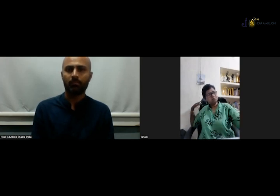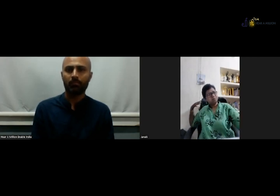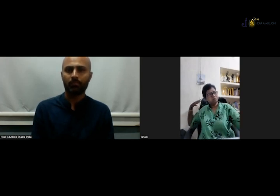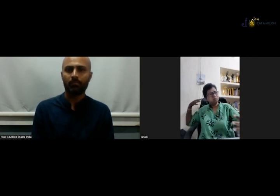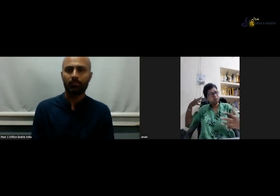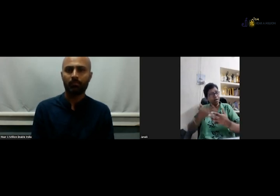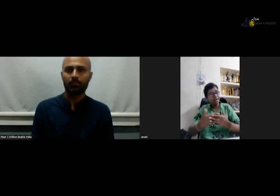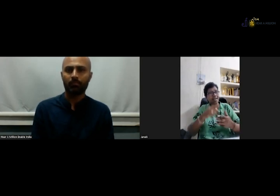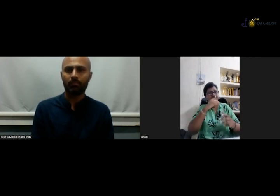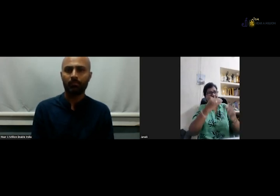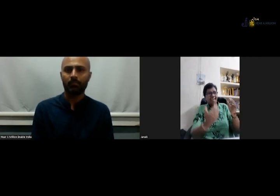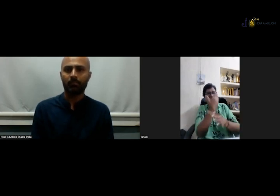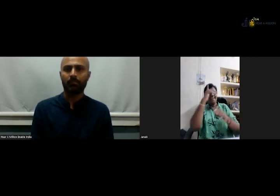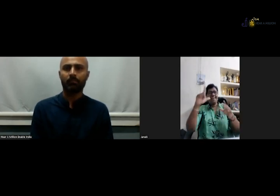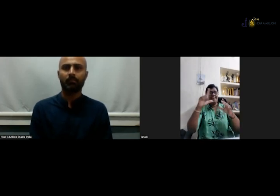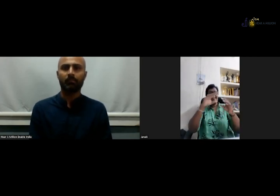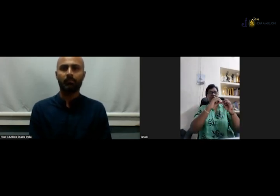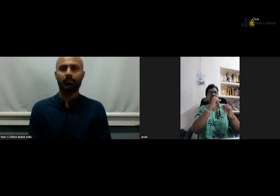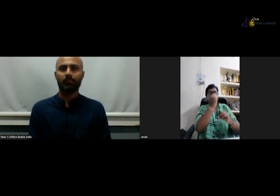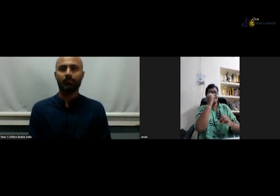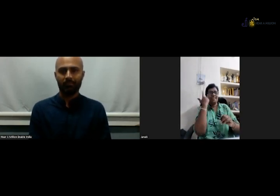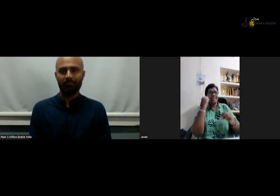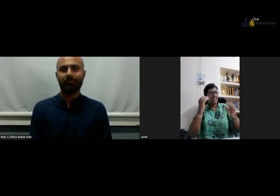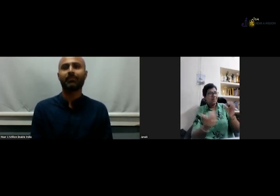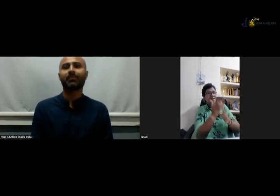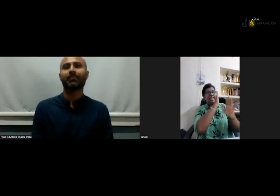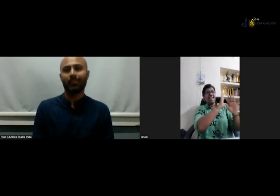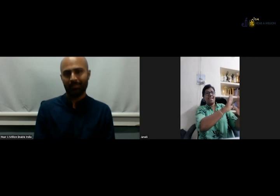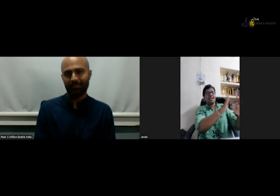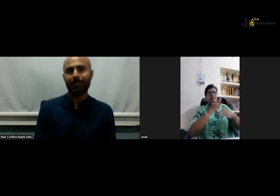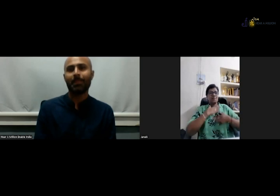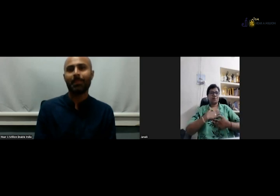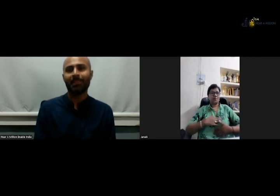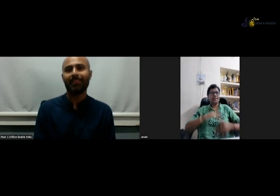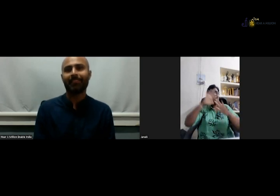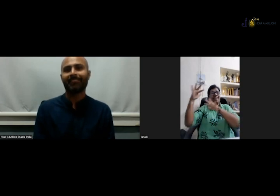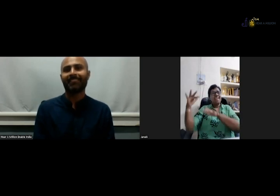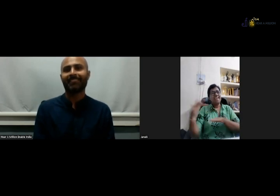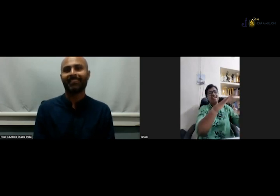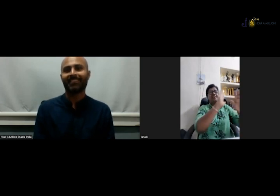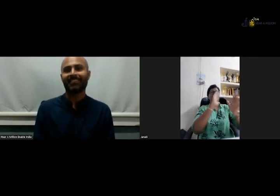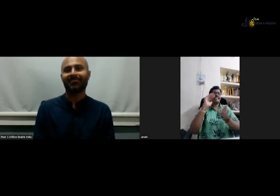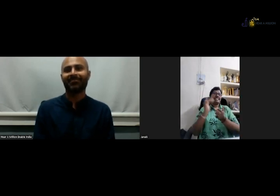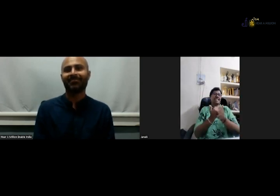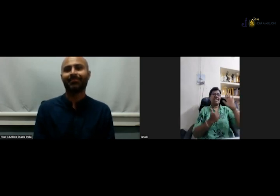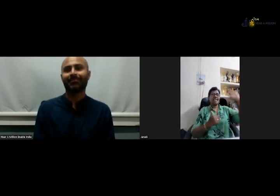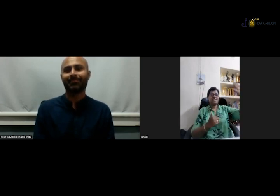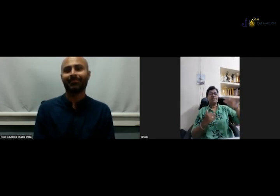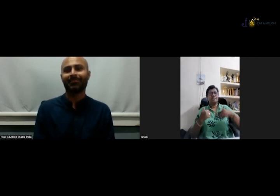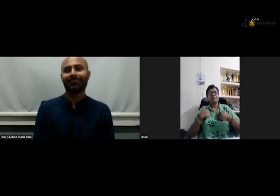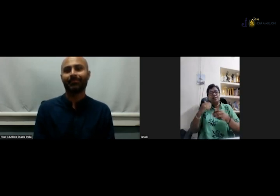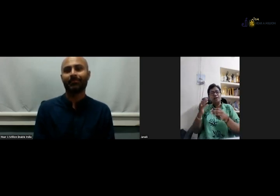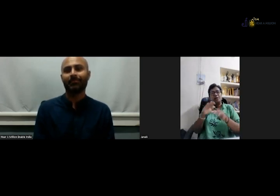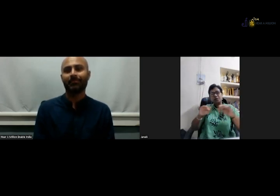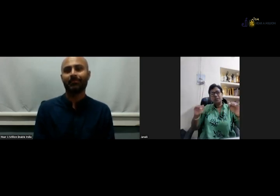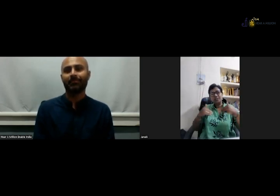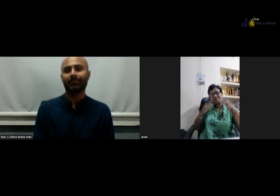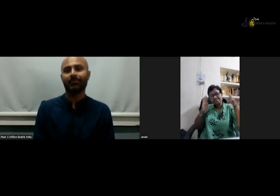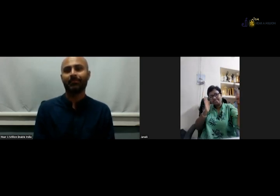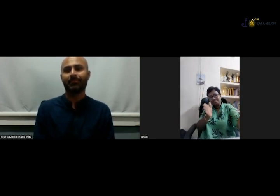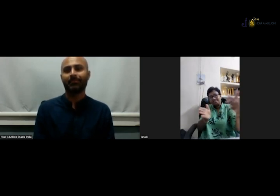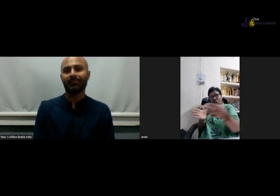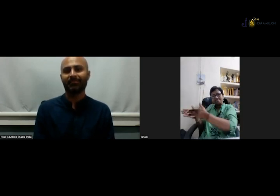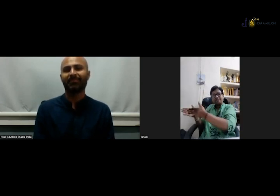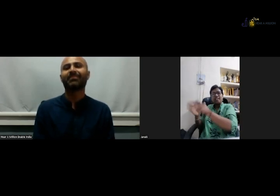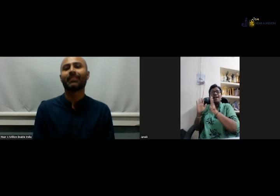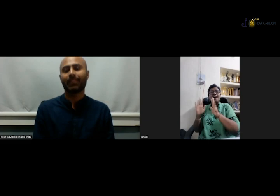as well. There are deaf people who thought that they would like to do LLB, but they are not capable of it. And now when we see that